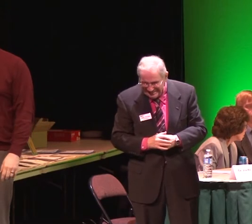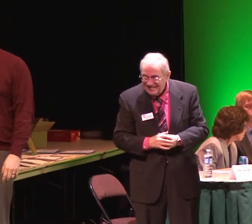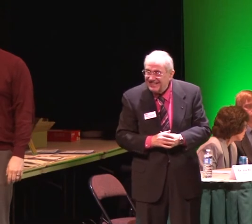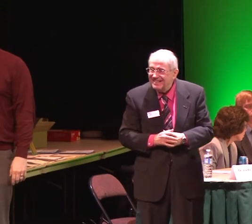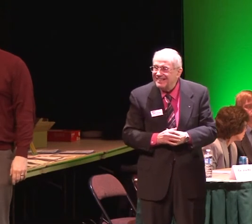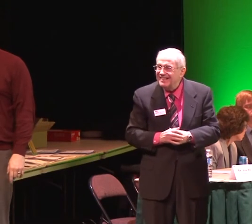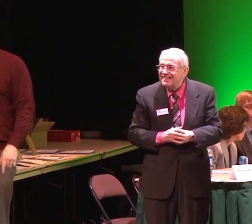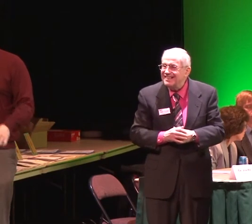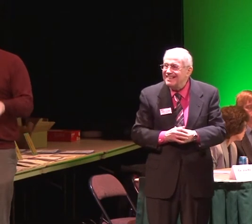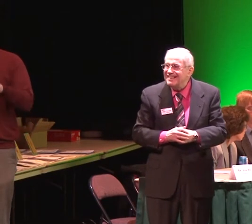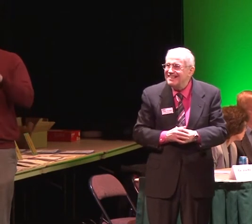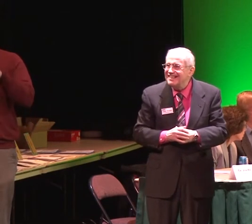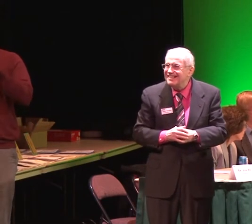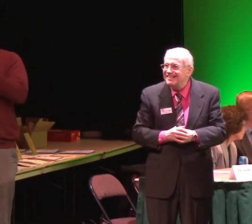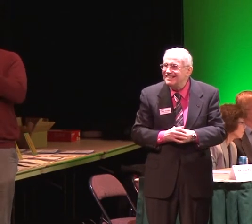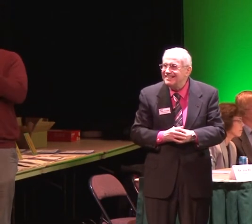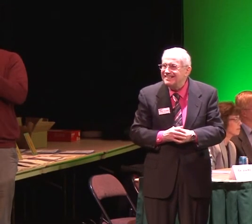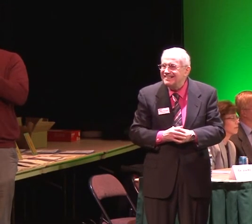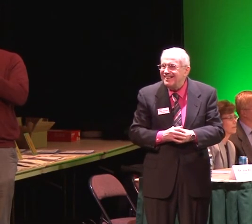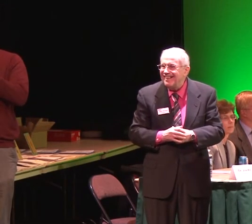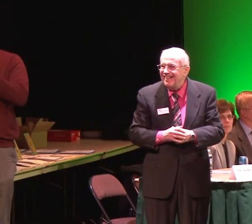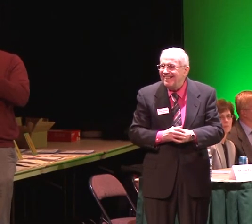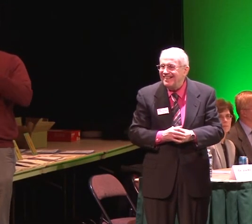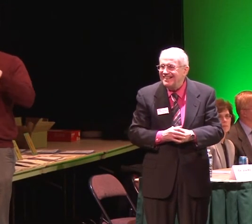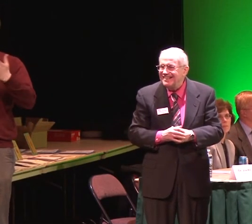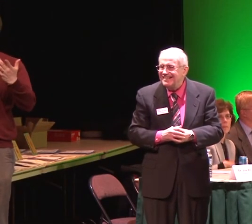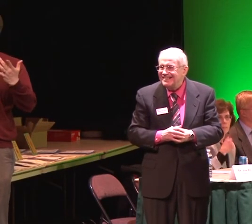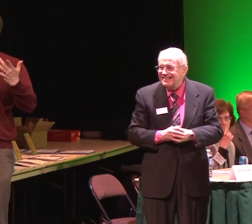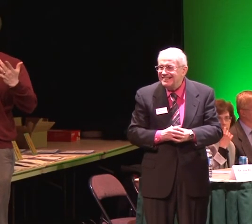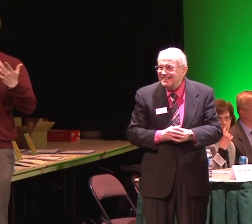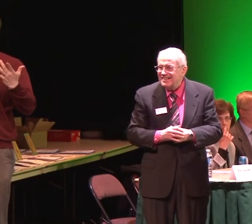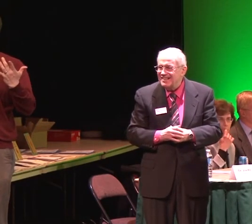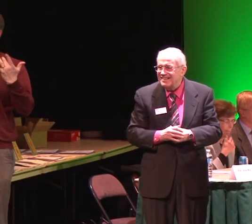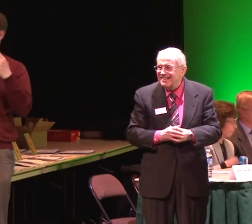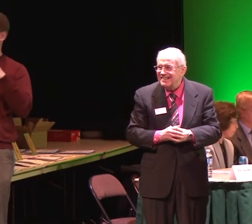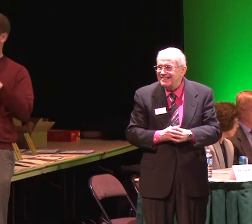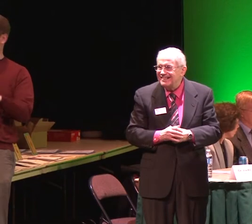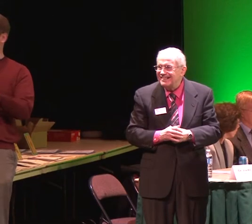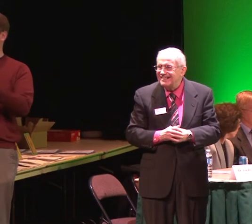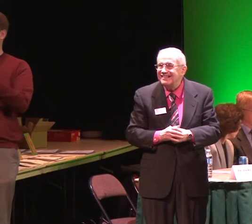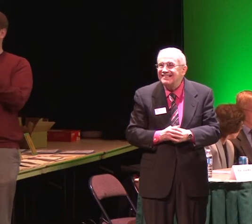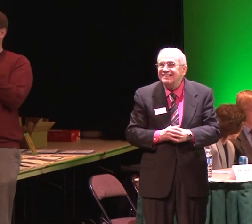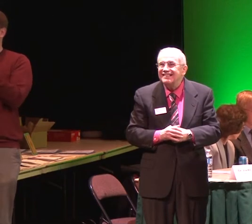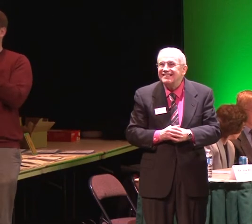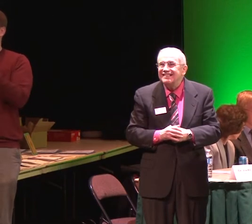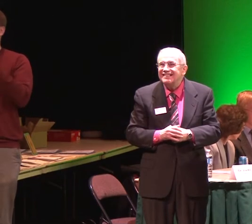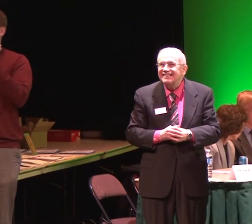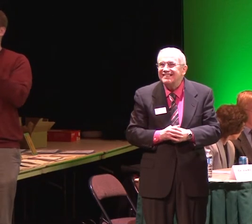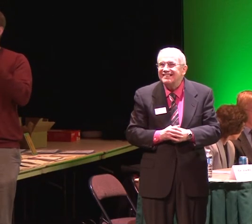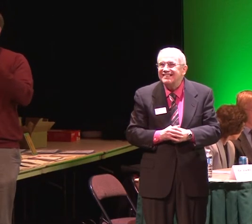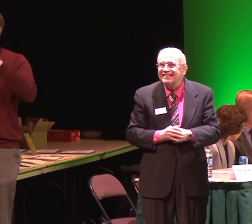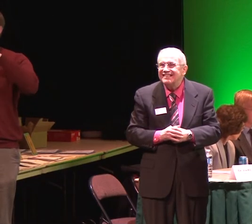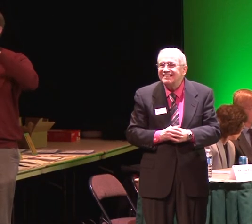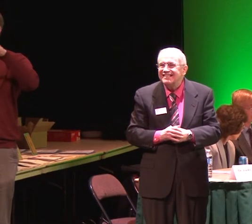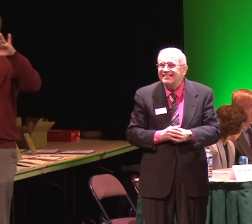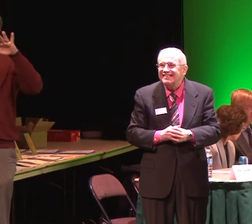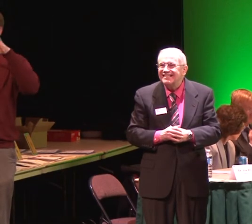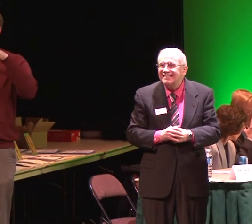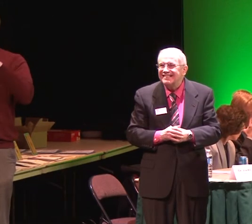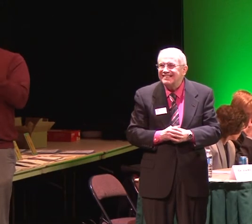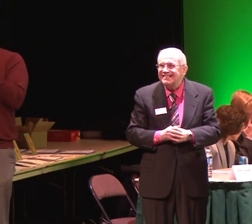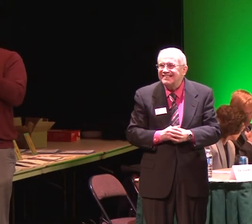you have probably, and they're saying, why did we come back so early? And all of the snowbirds are staying down in Florida,